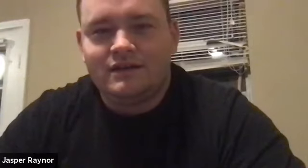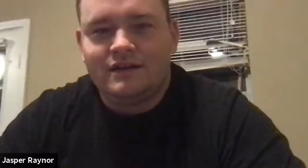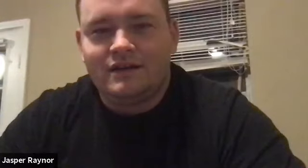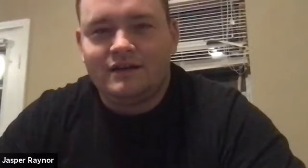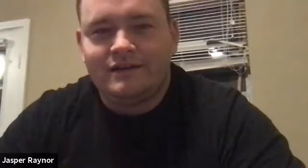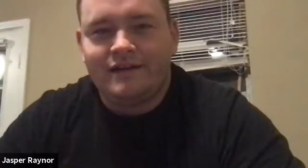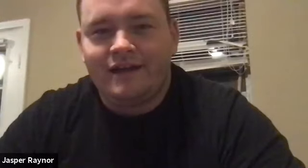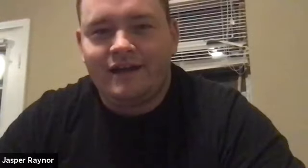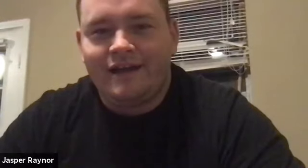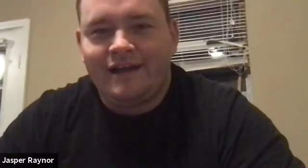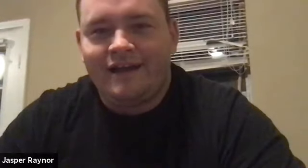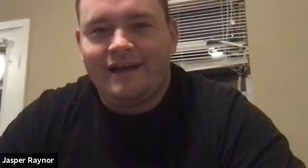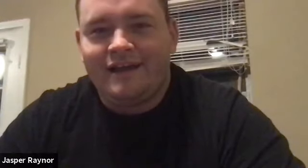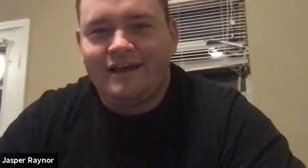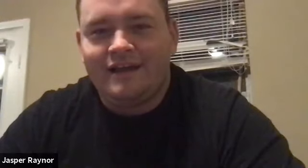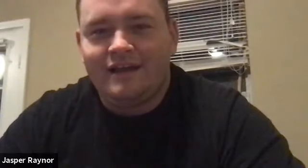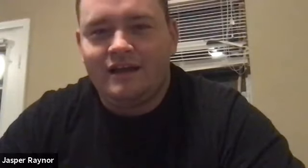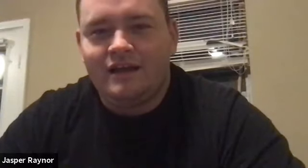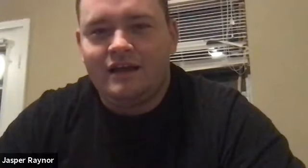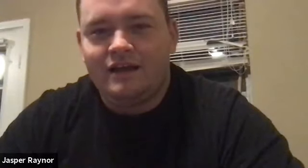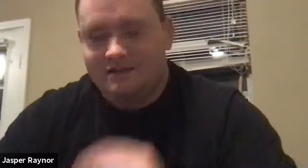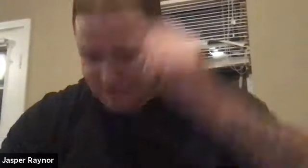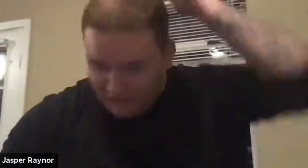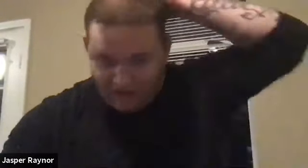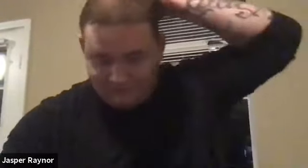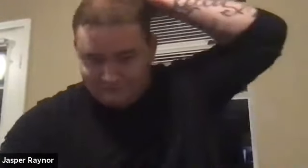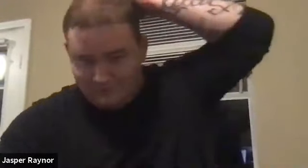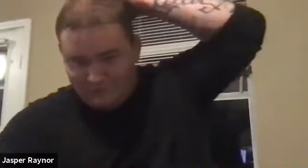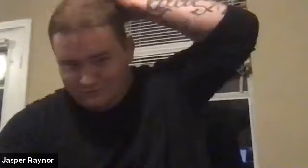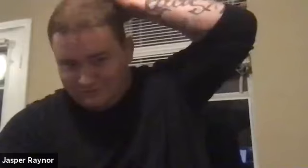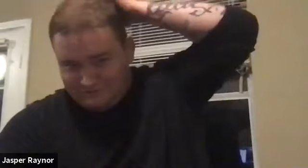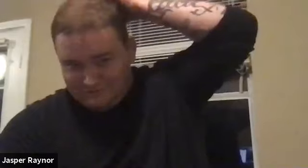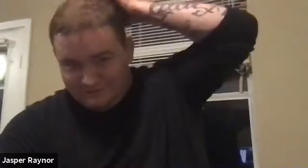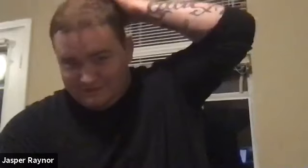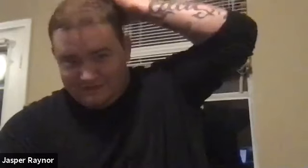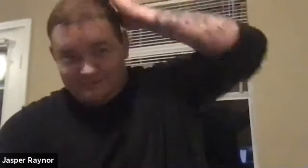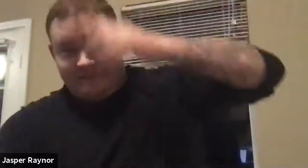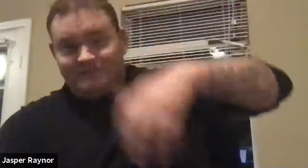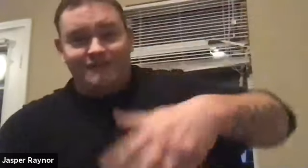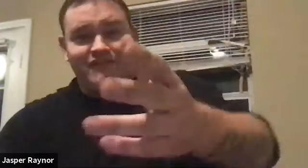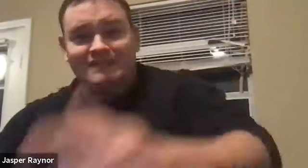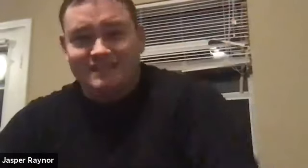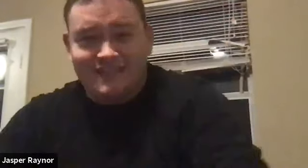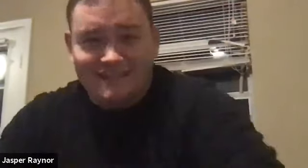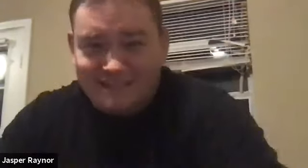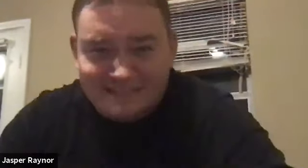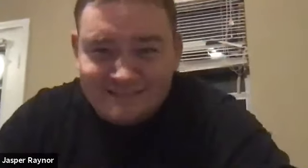I thought Kayla was last time. Maybe it was me. I don't know. I don't know. Have a fight I to the don't death, care. I guess.